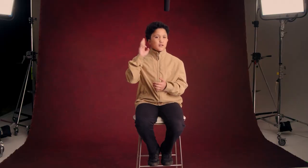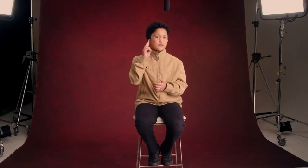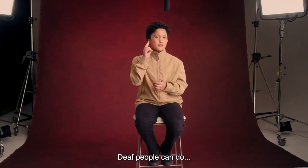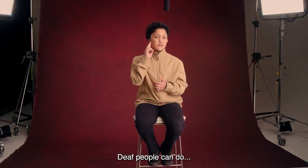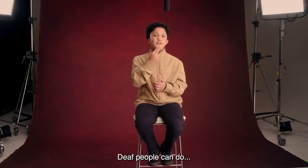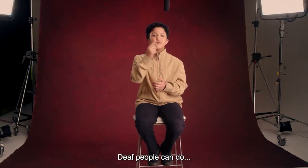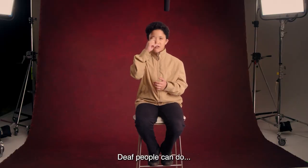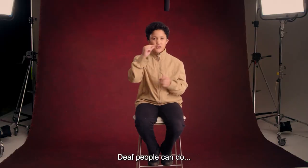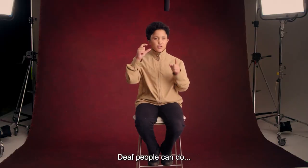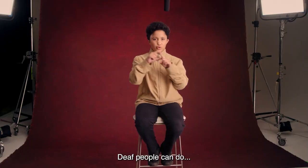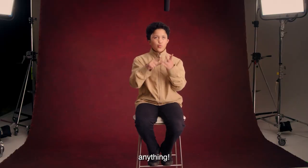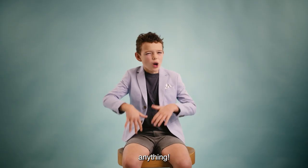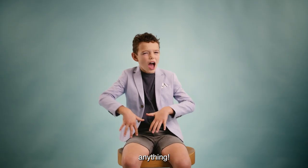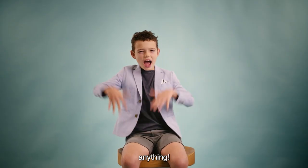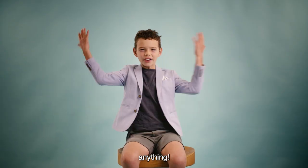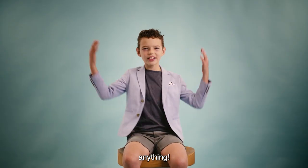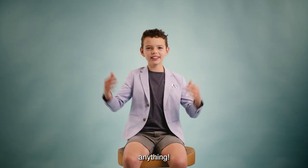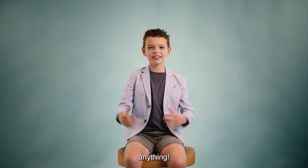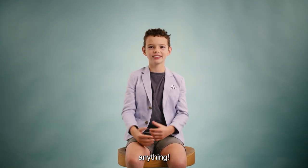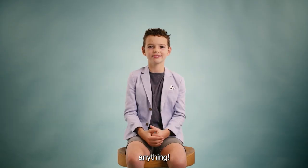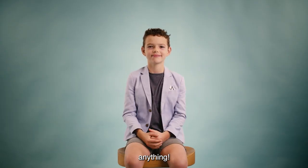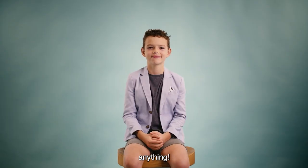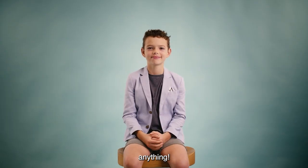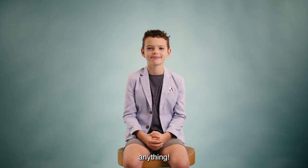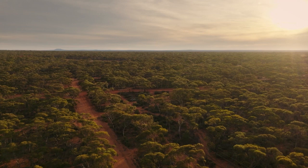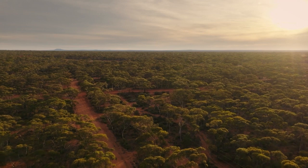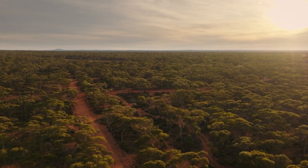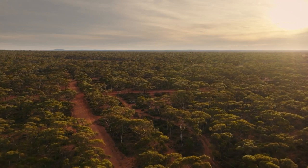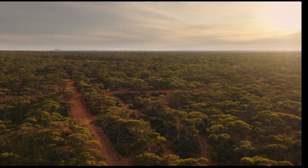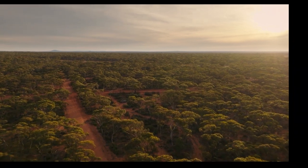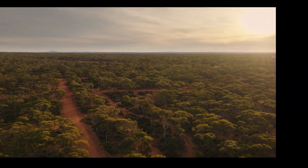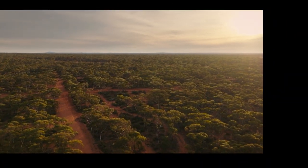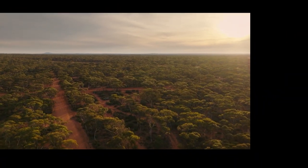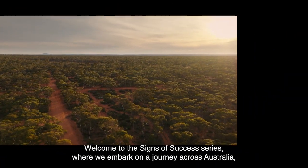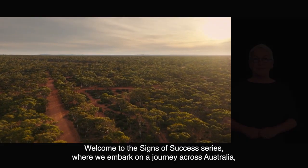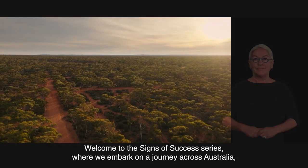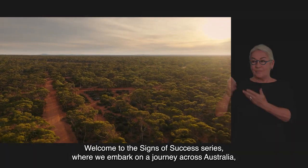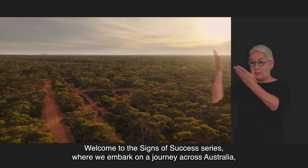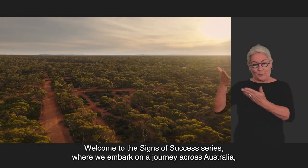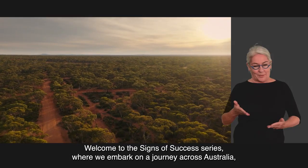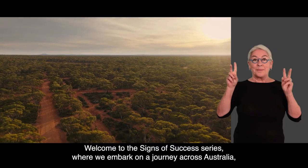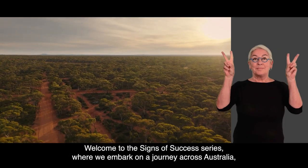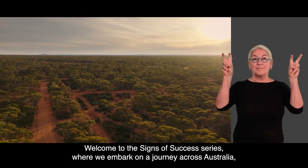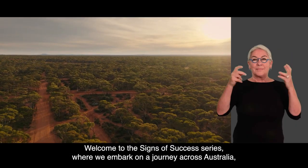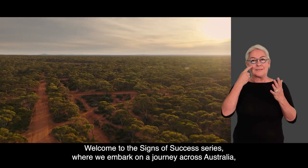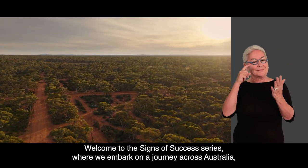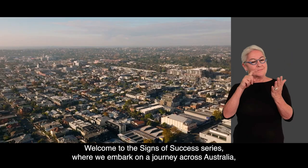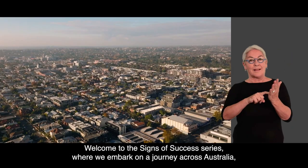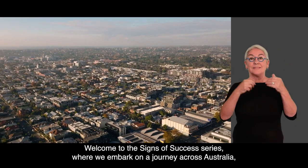Deaf people can do anything. An aerial view of the outback, then of Melbourne. Welcome to the Signs of Success series,